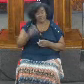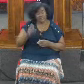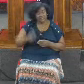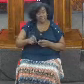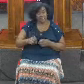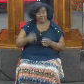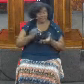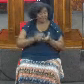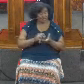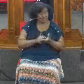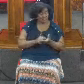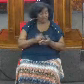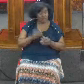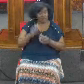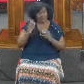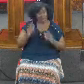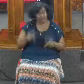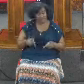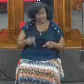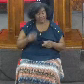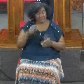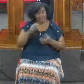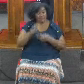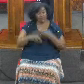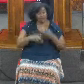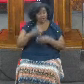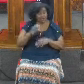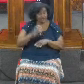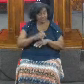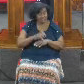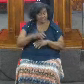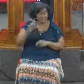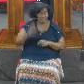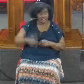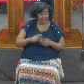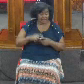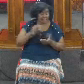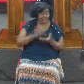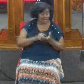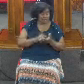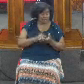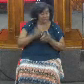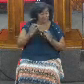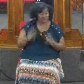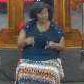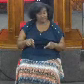the gospel witness. This world church needs the gospel witness.